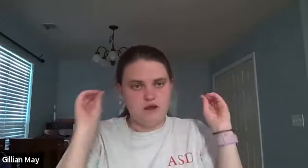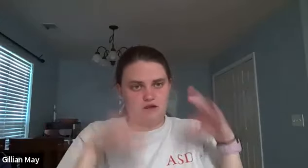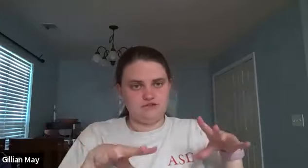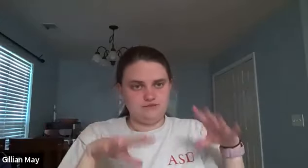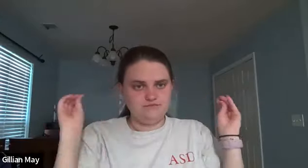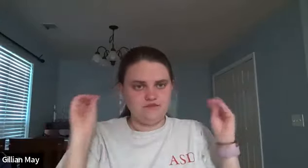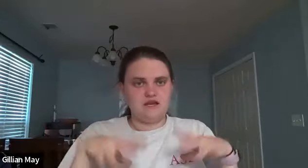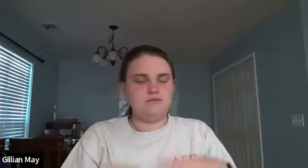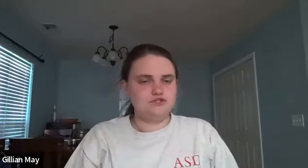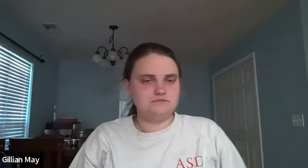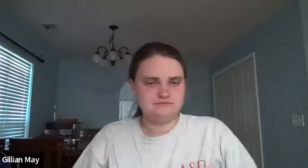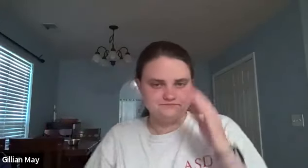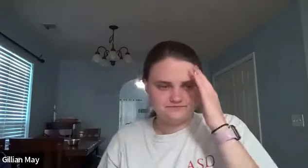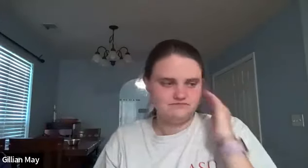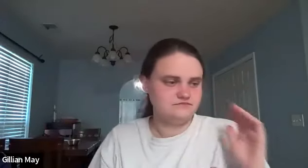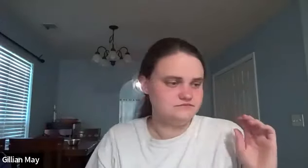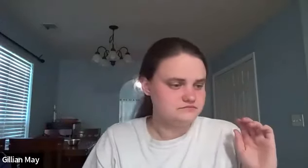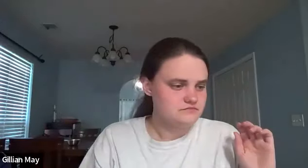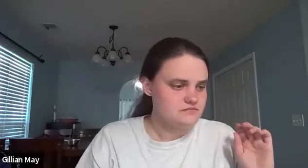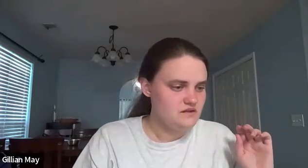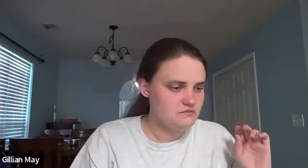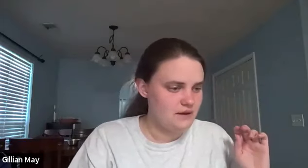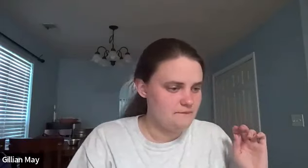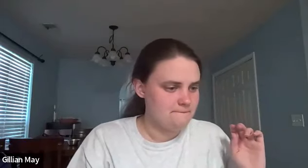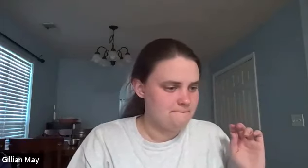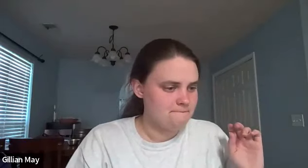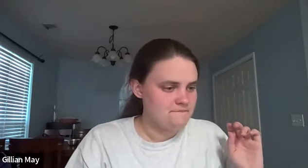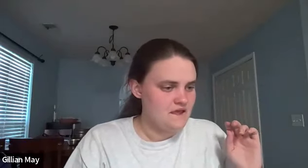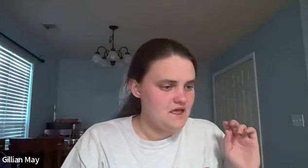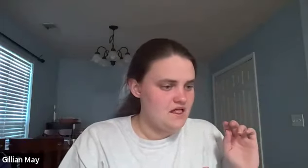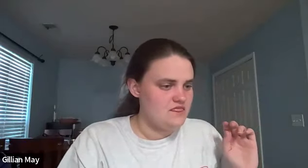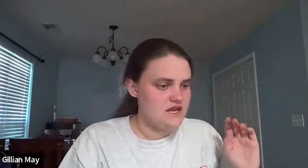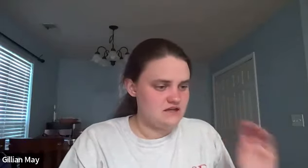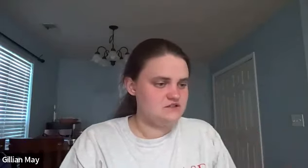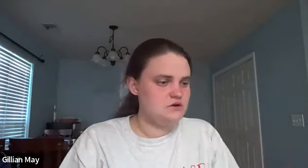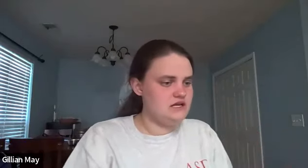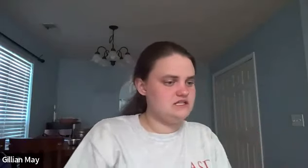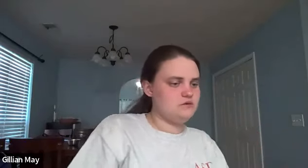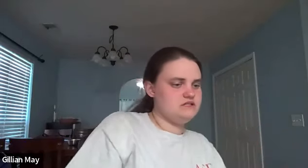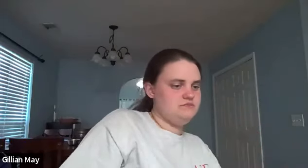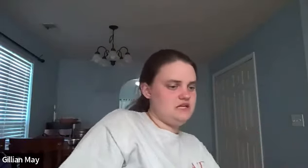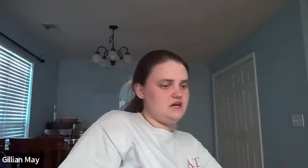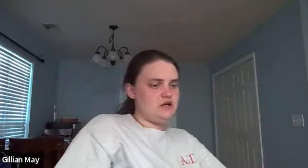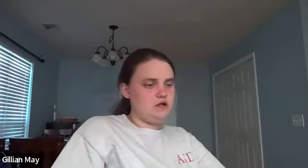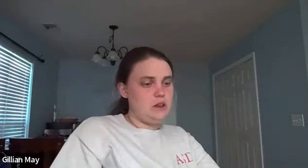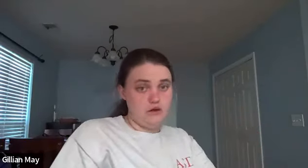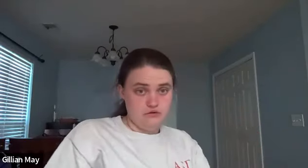out. That kind of motion. Okay. The next one is going to be